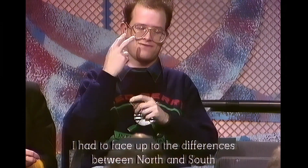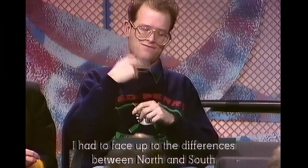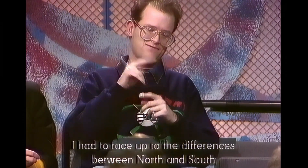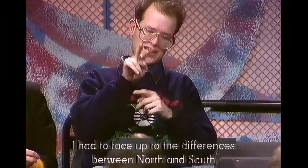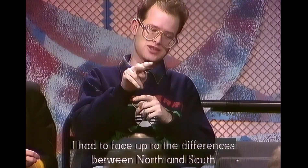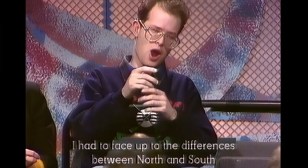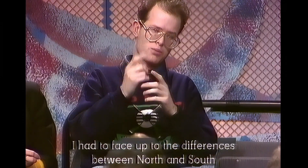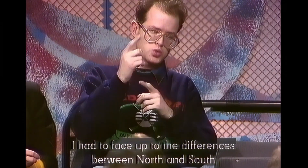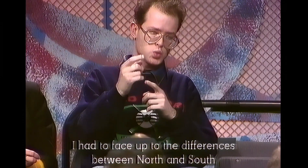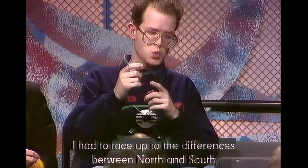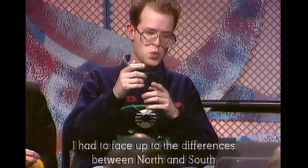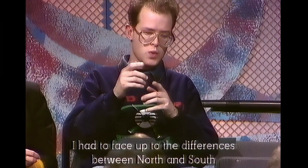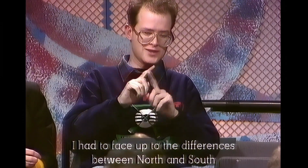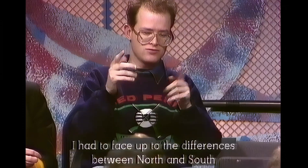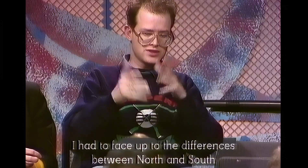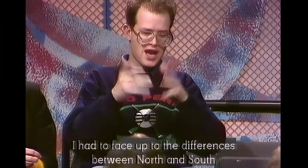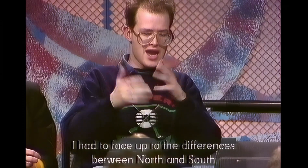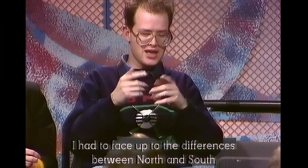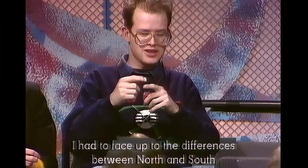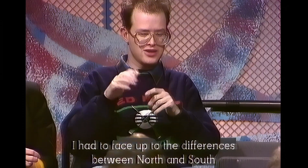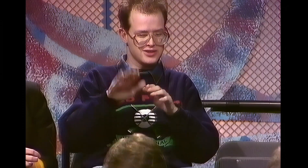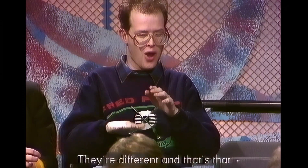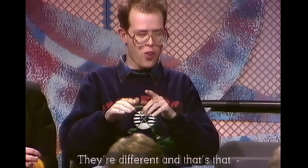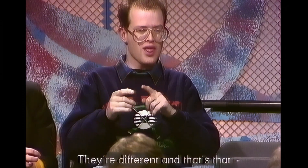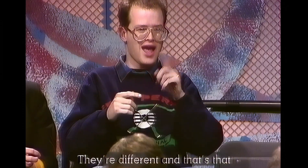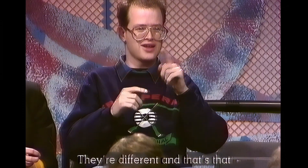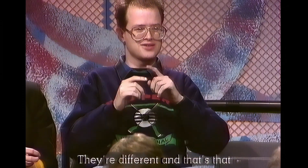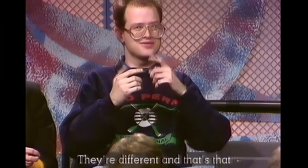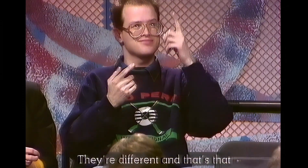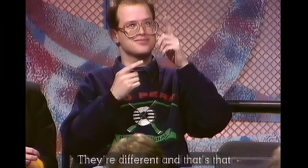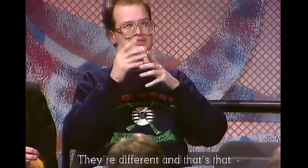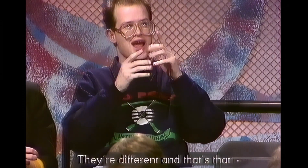differences between north and south. They're different, and that's that.